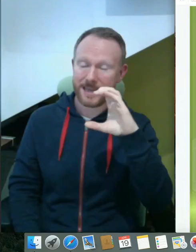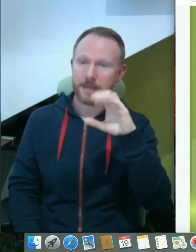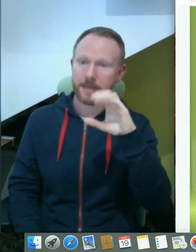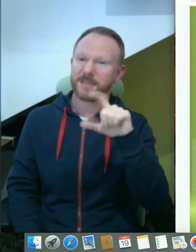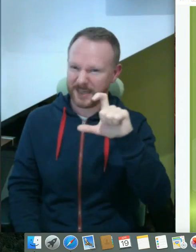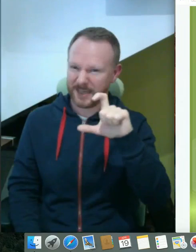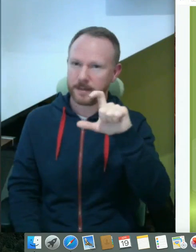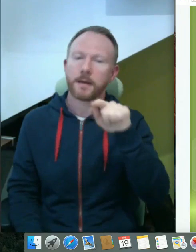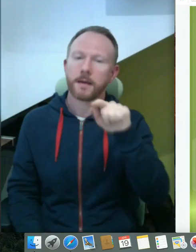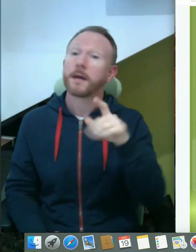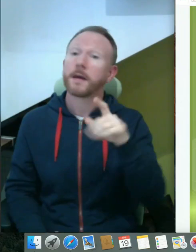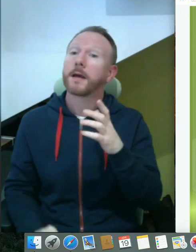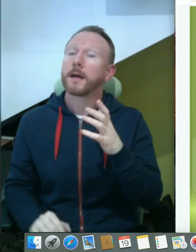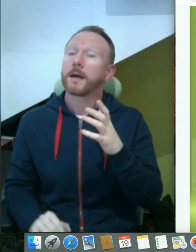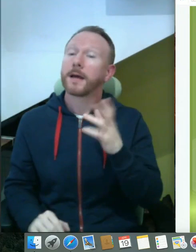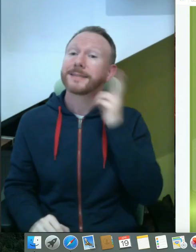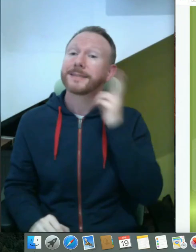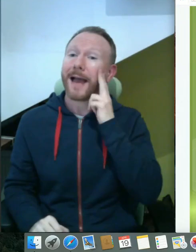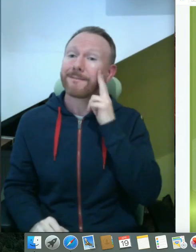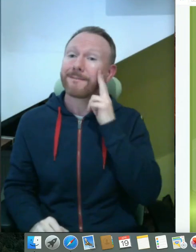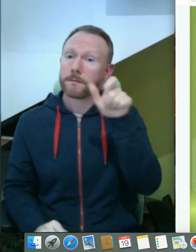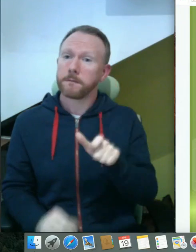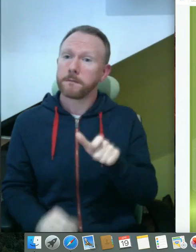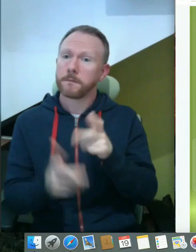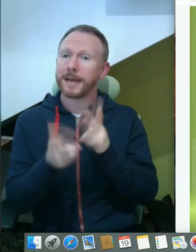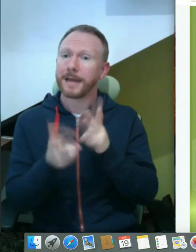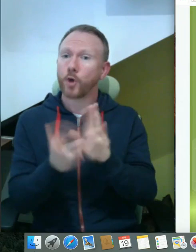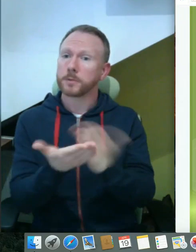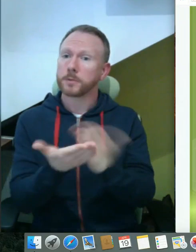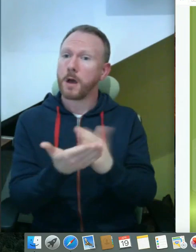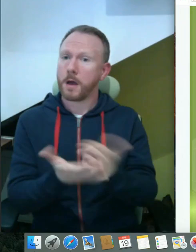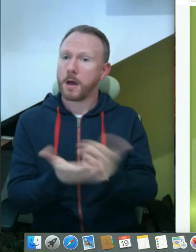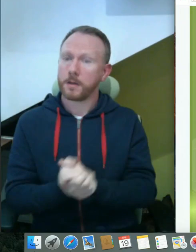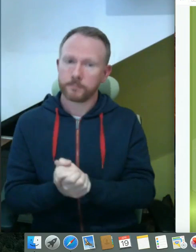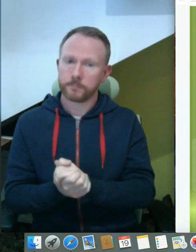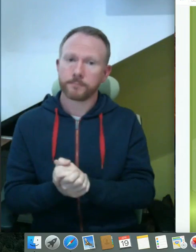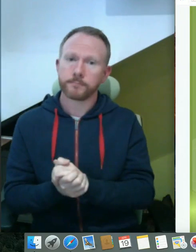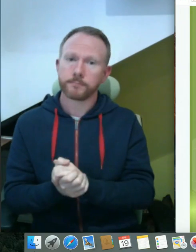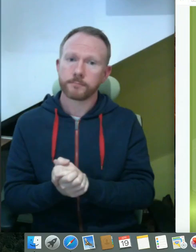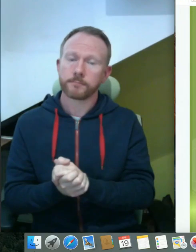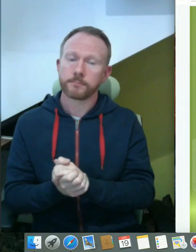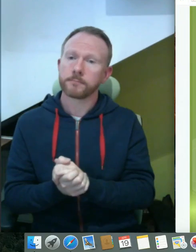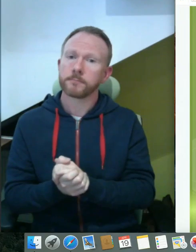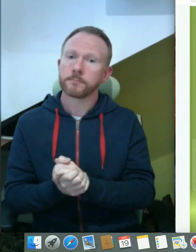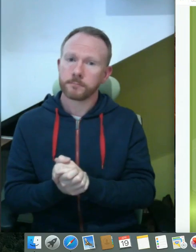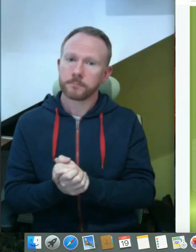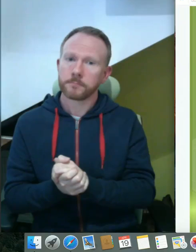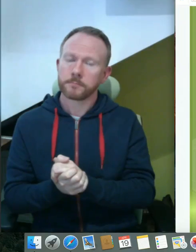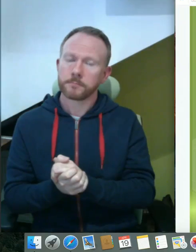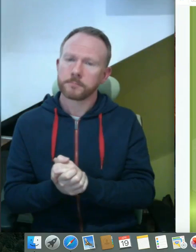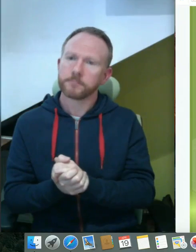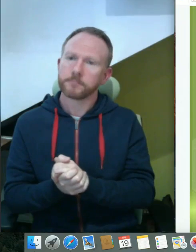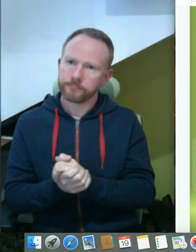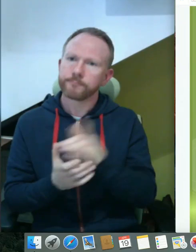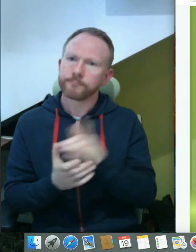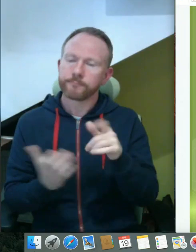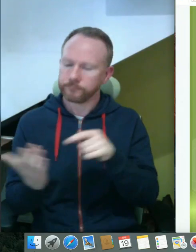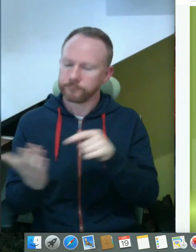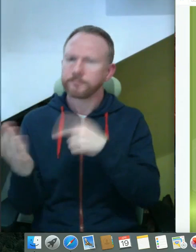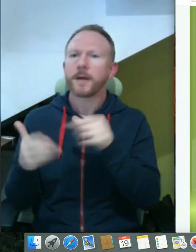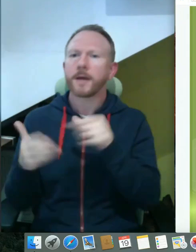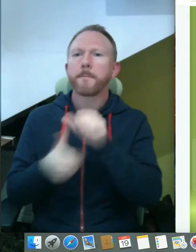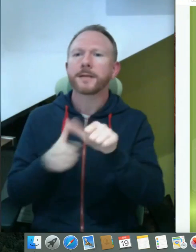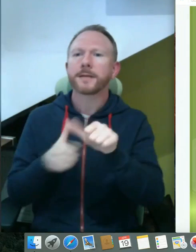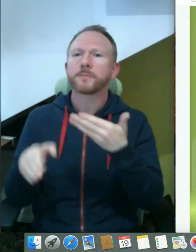And within the document, you'll see that deaf people with certain characteristics are suggested